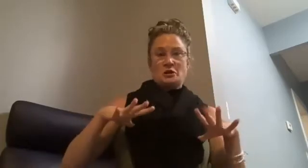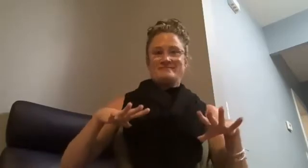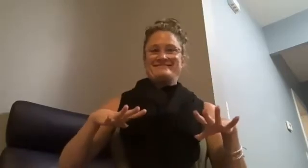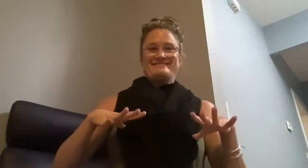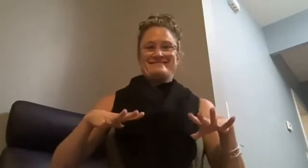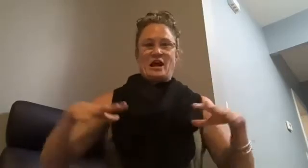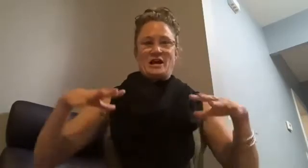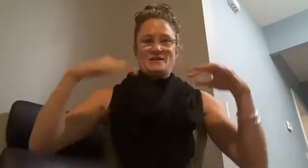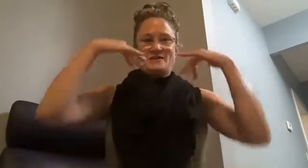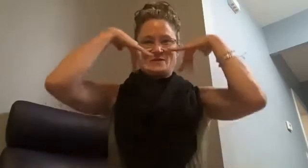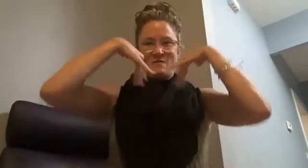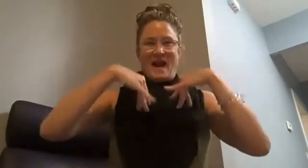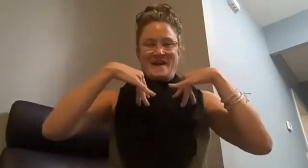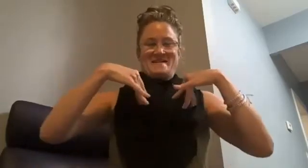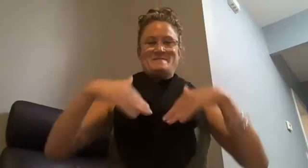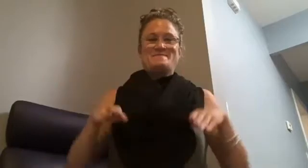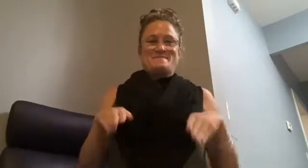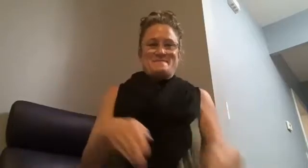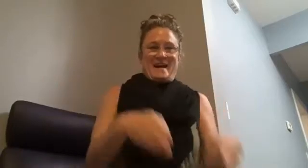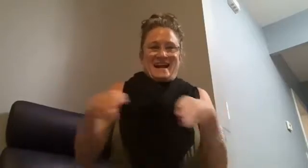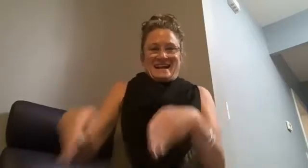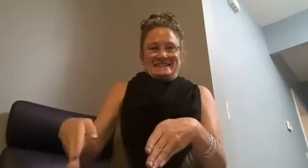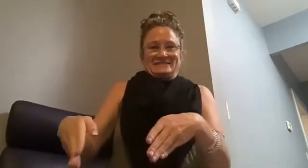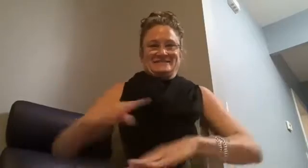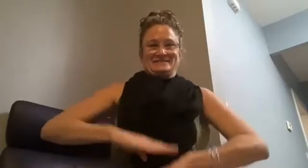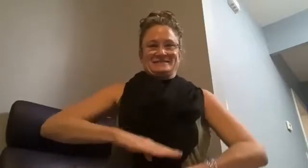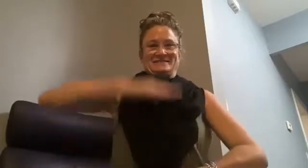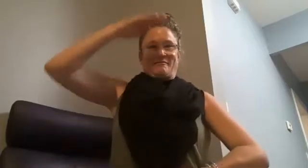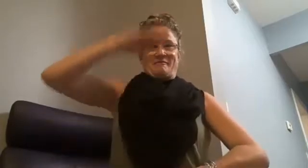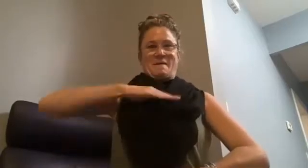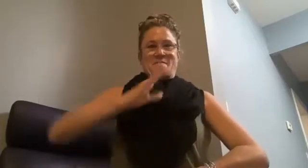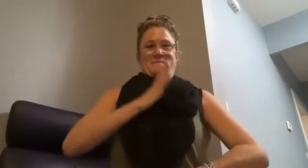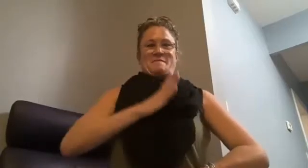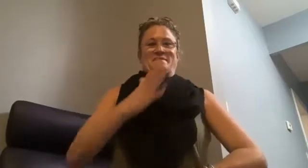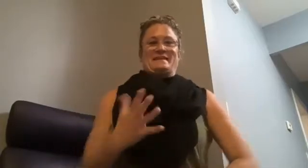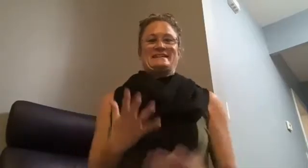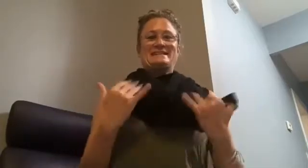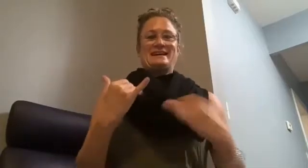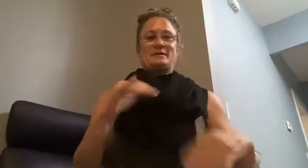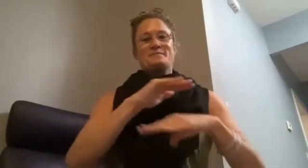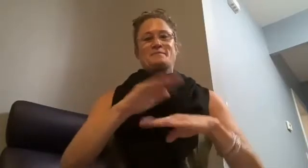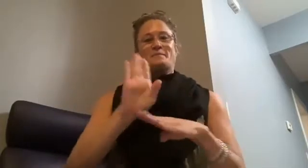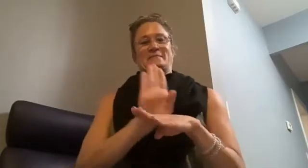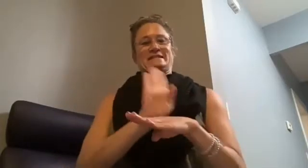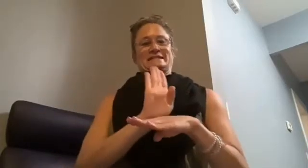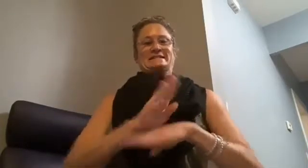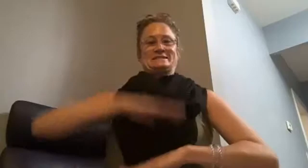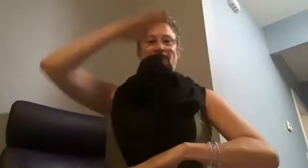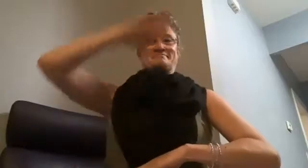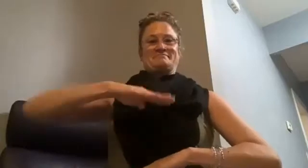I just kind of let on. So this is purely the age of like business top and sweatpants bottom period of AA,